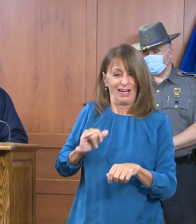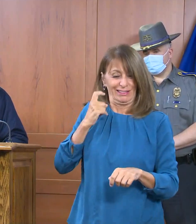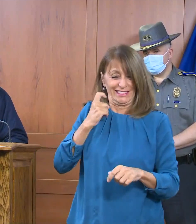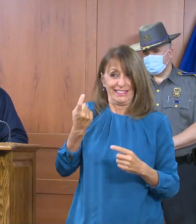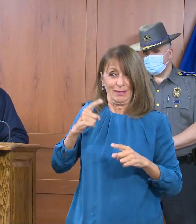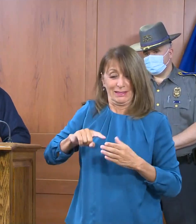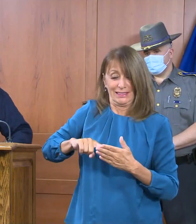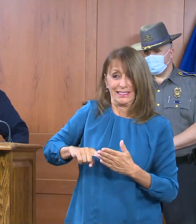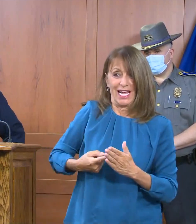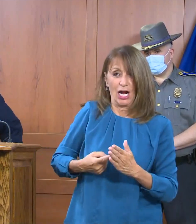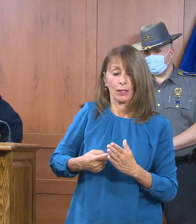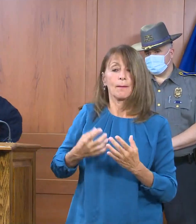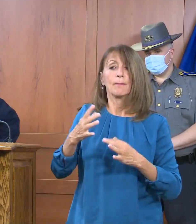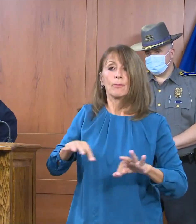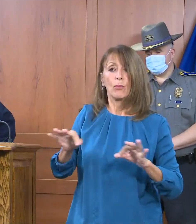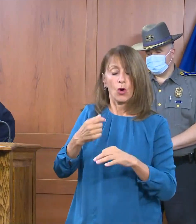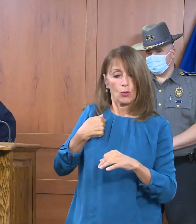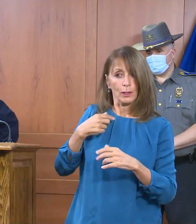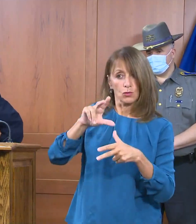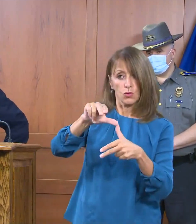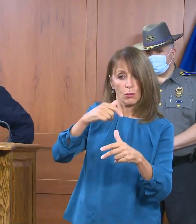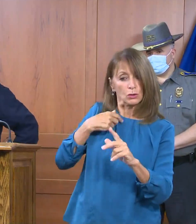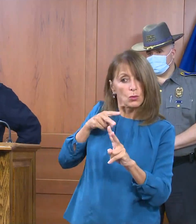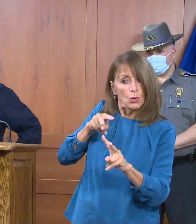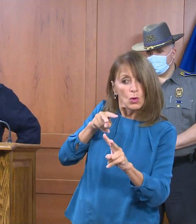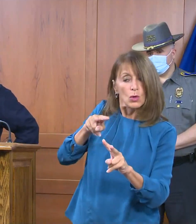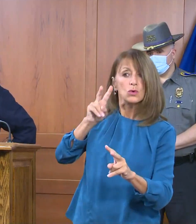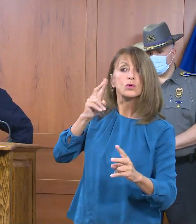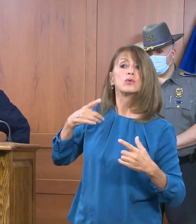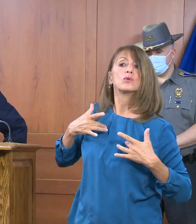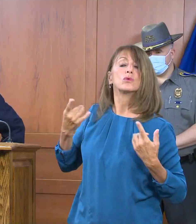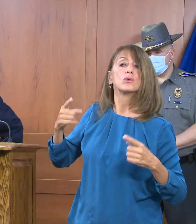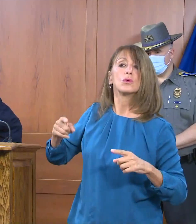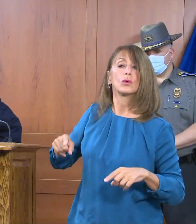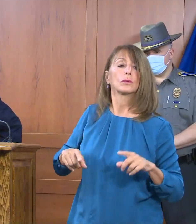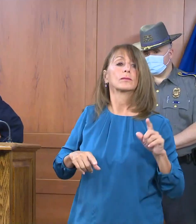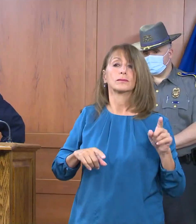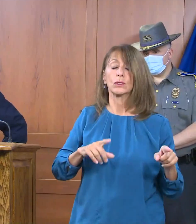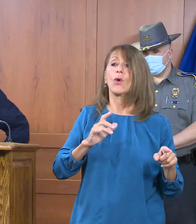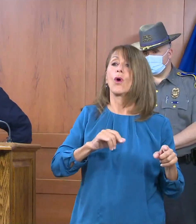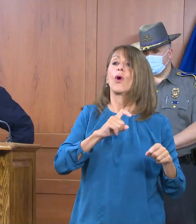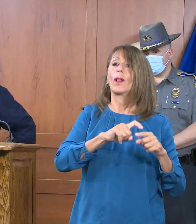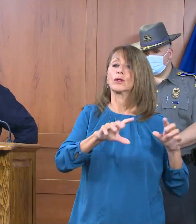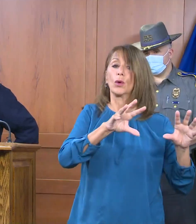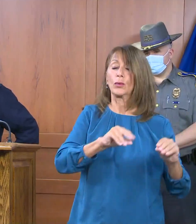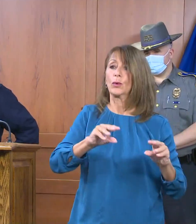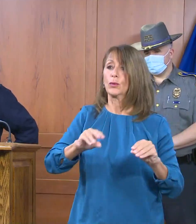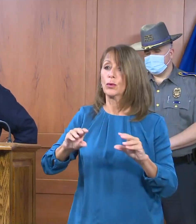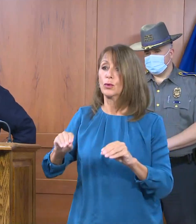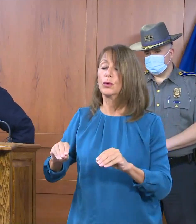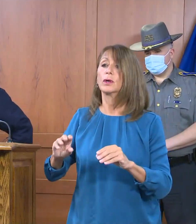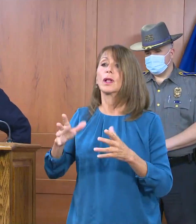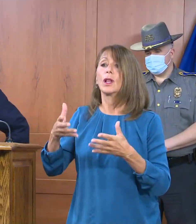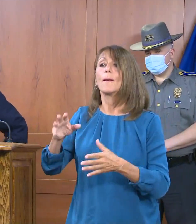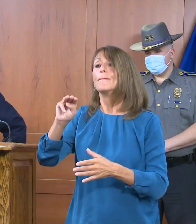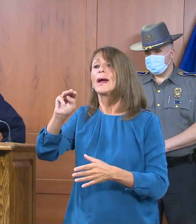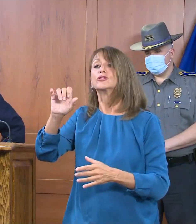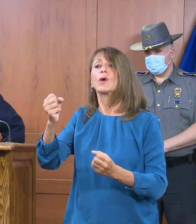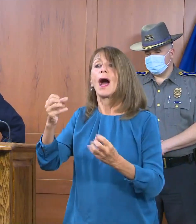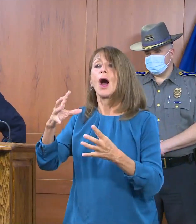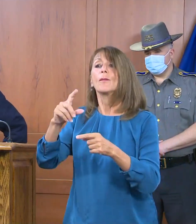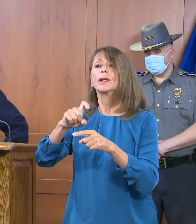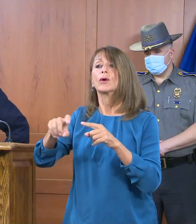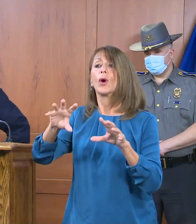track this very closely going forward. 75,000 Rhode Island, 24,000 Connecticut, 7,000